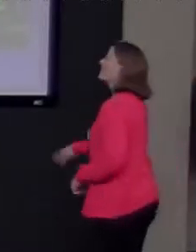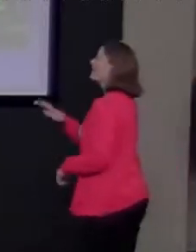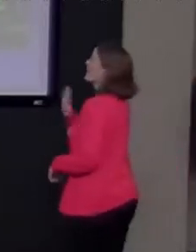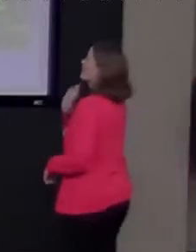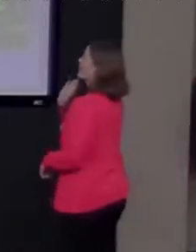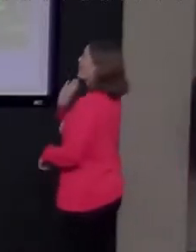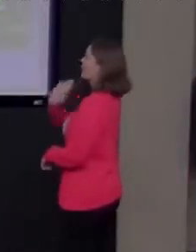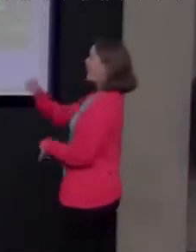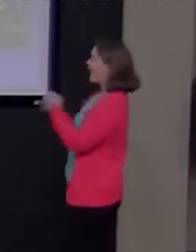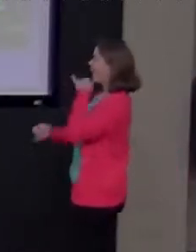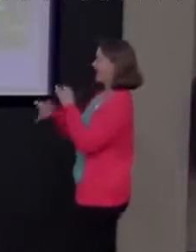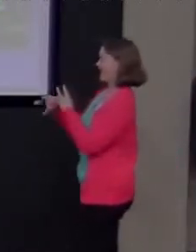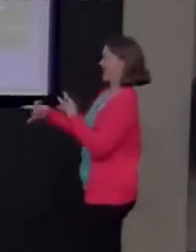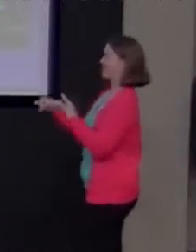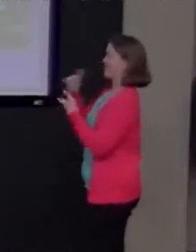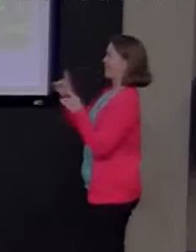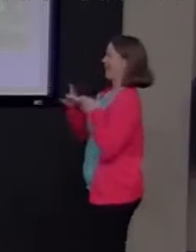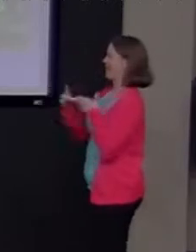Hello there.